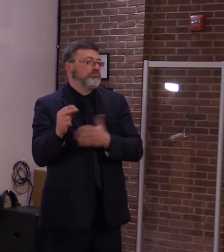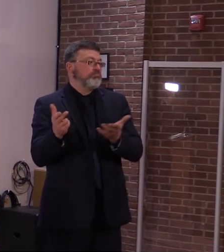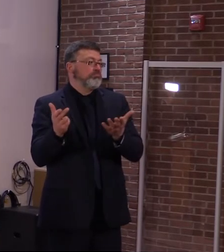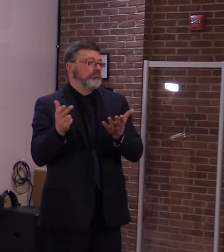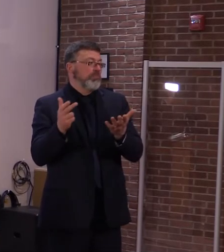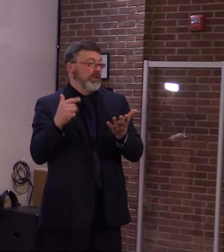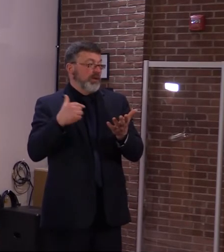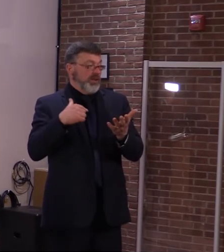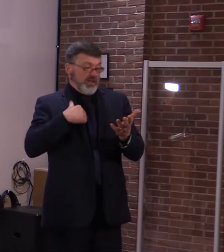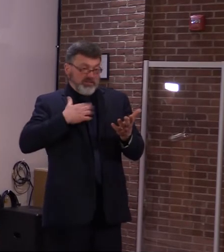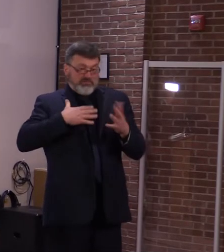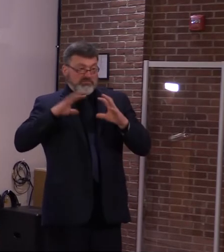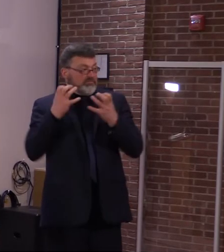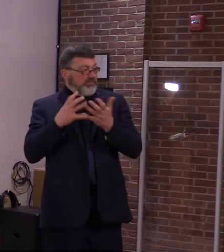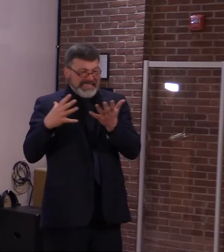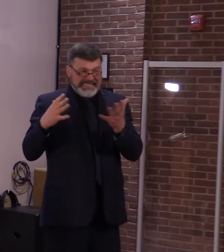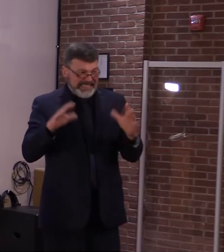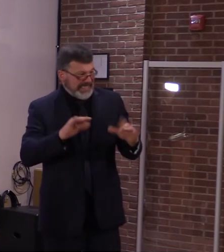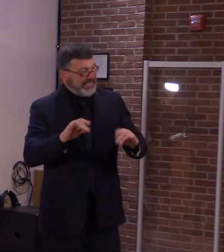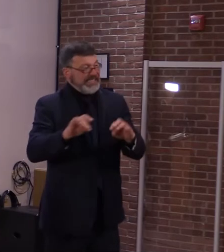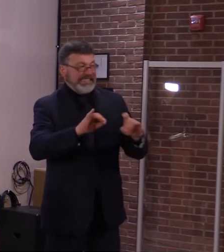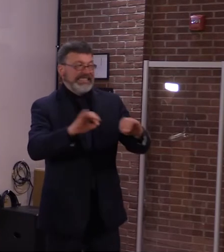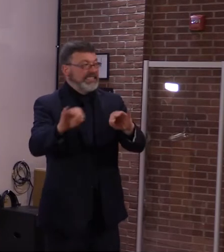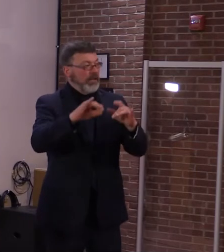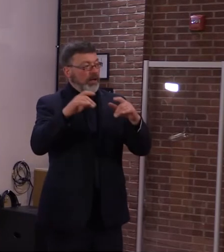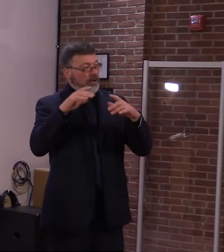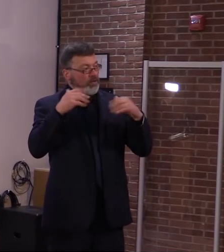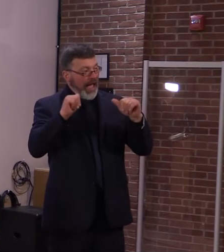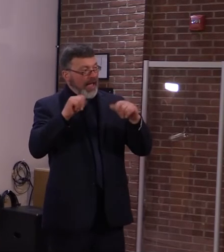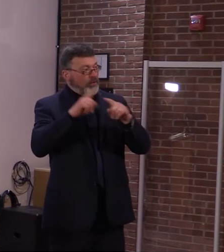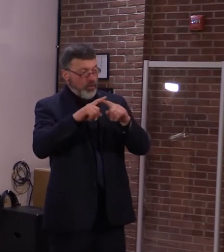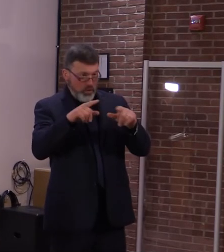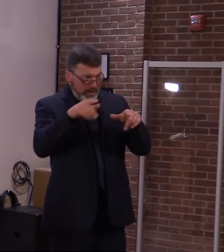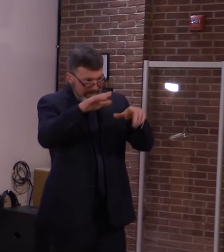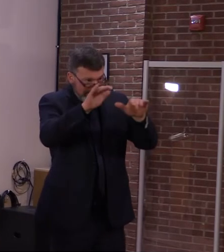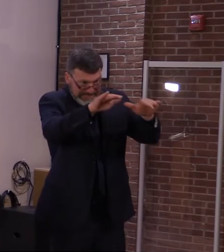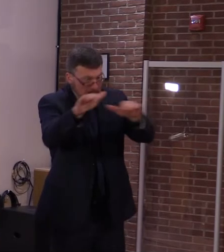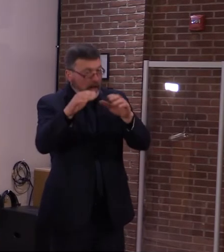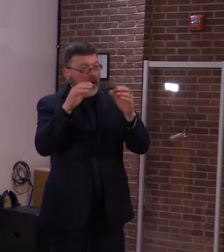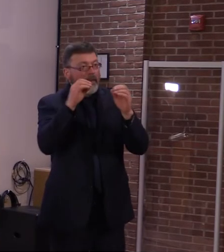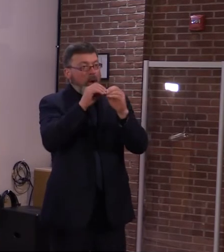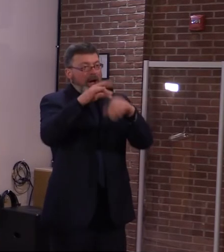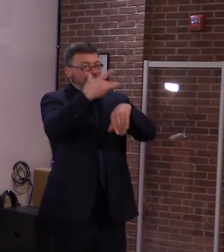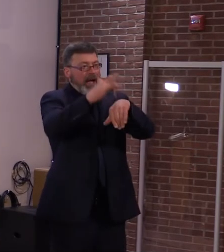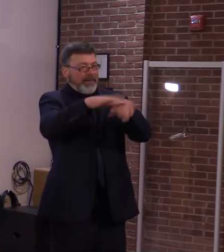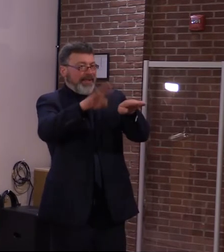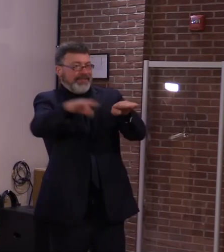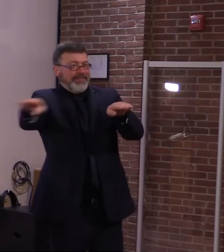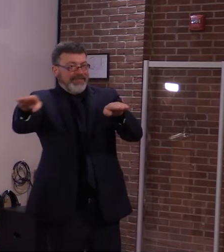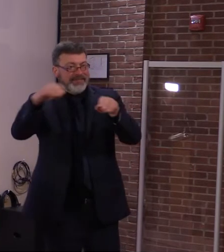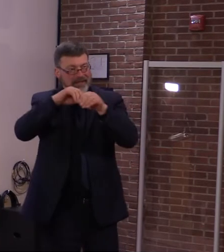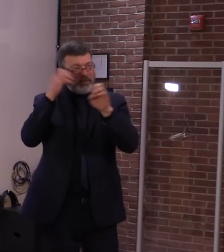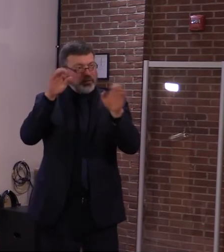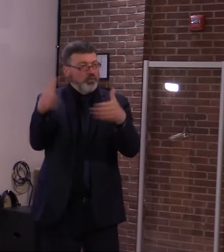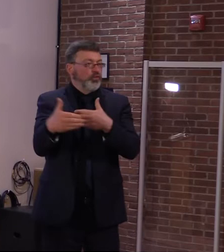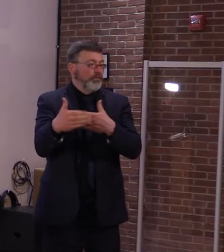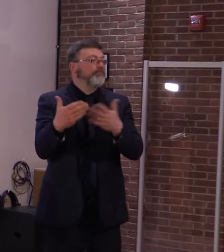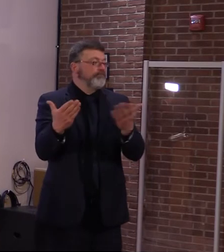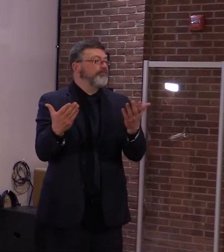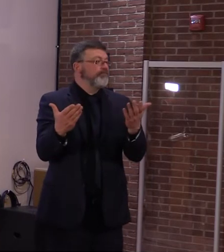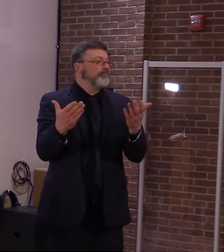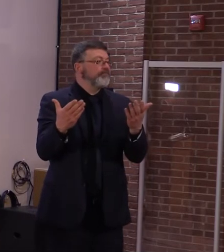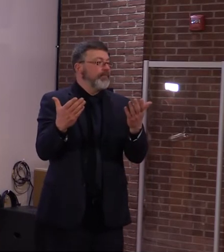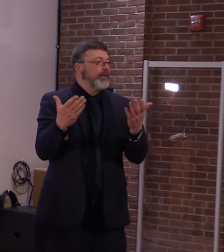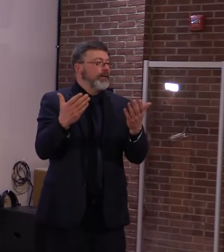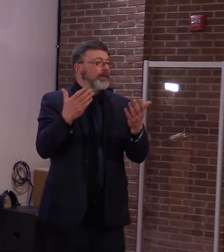pandemic is driving a lot of that as well. So the quicker that we get out of this, the quicker we'll get back to somewhat normal. But